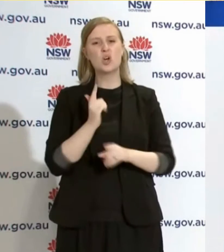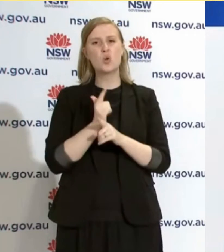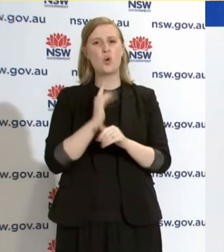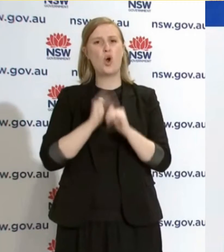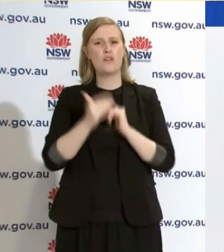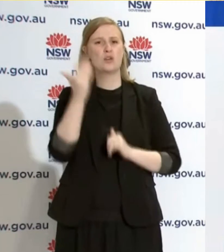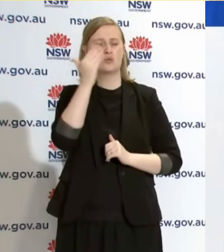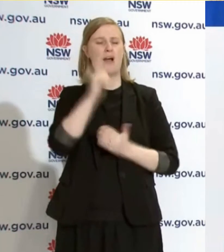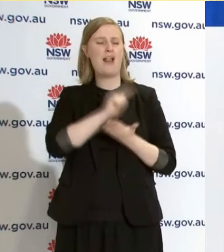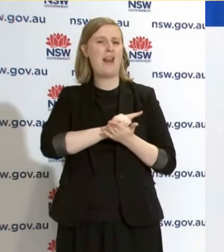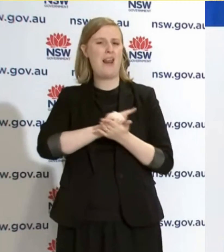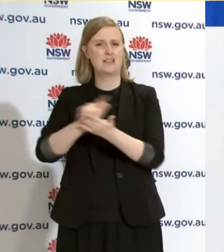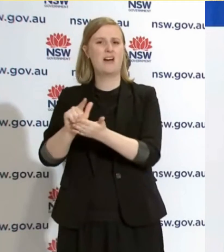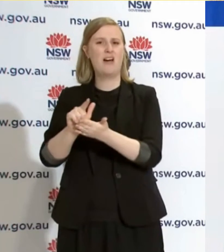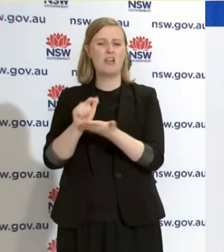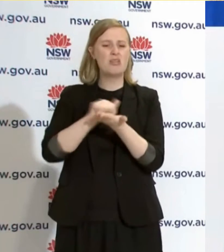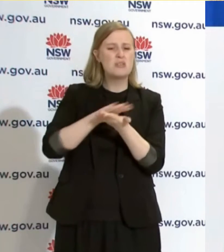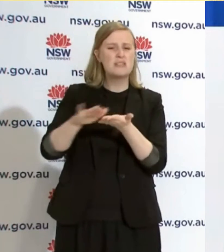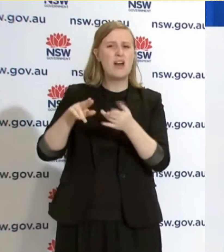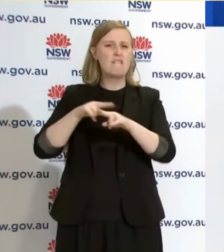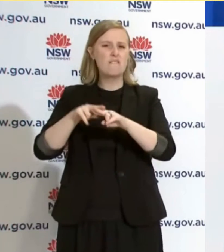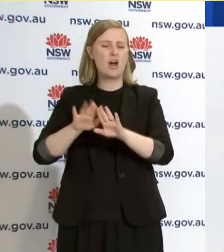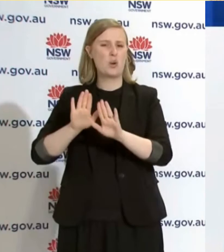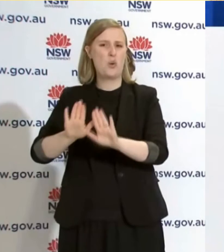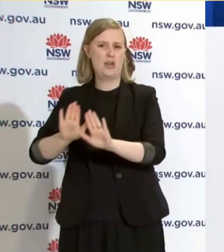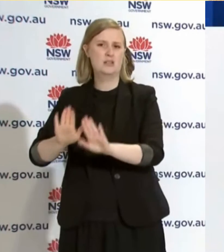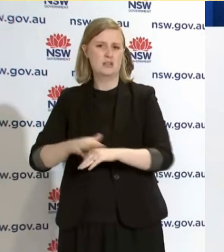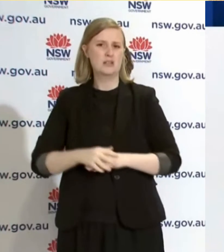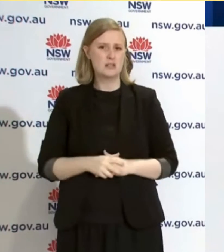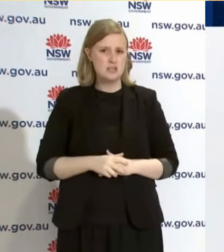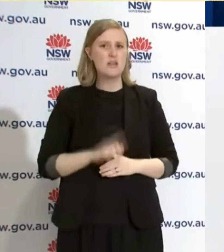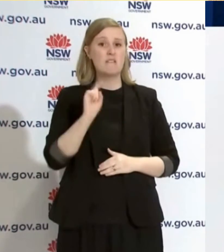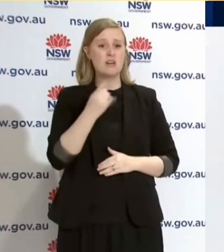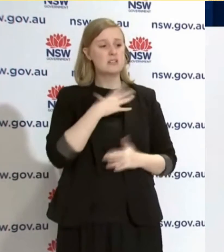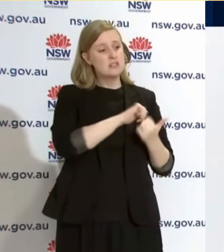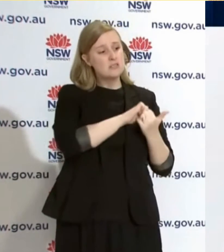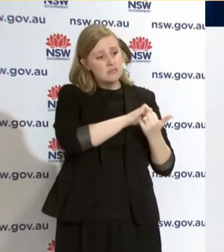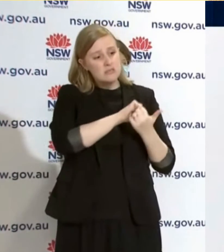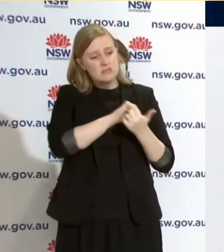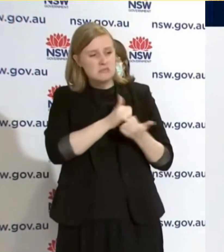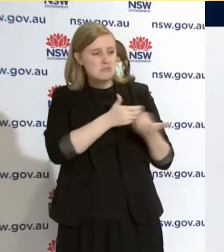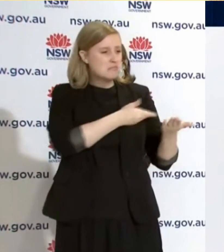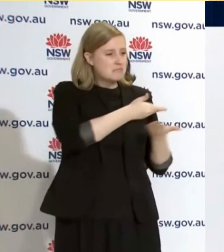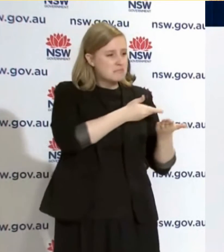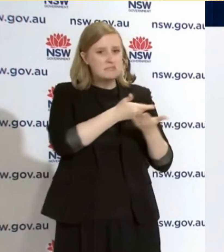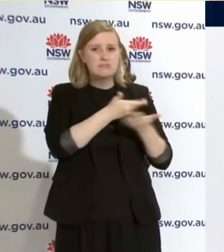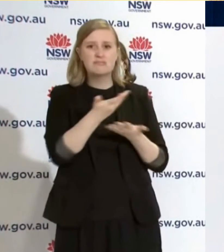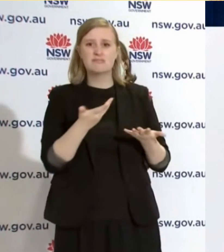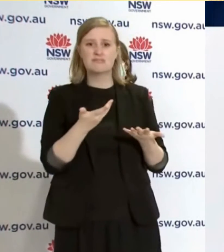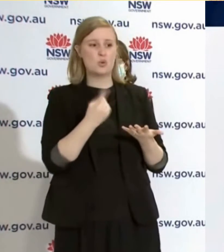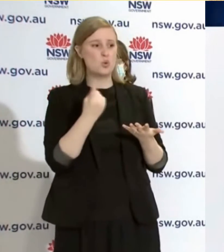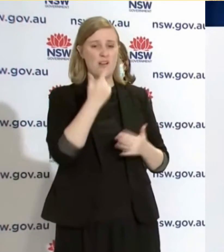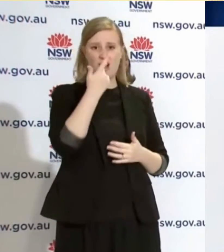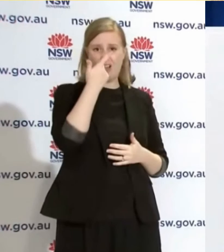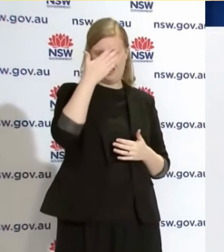obviously conversations being held with stakeholders and with various sectors, including the independent and Catholic sectors as well, and we're working on our